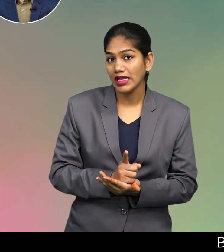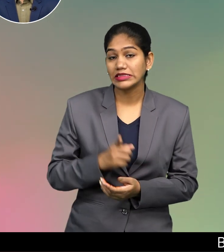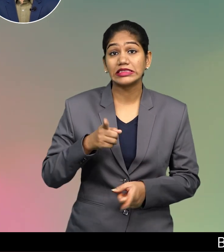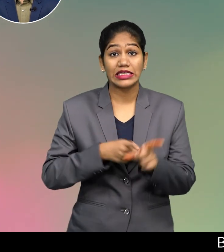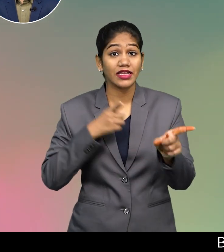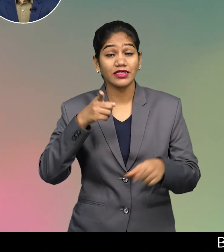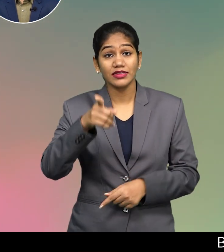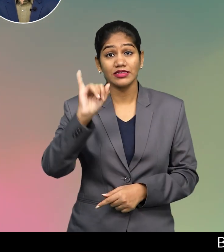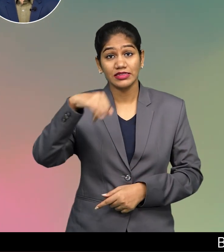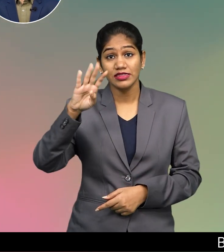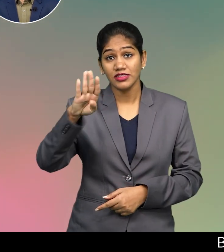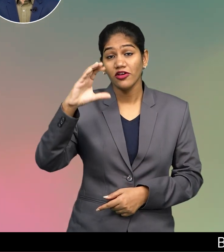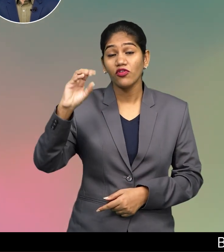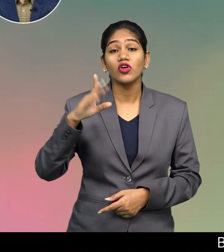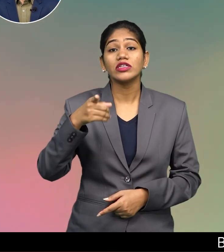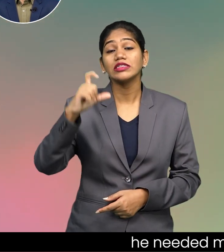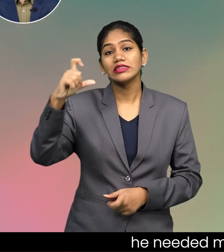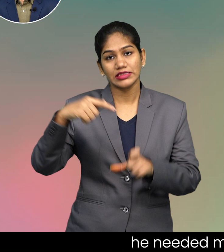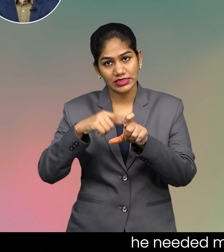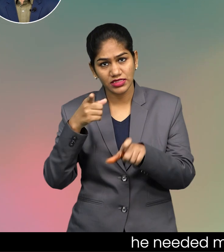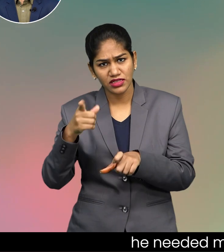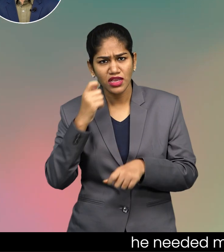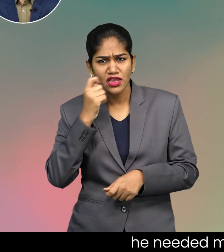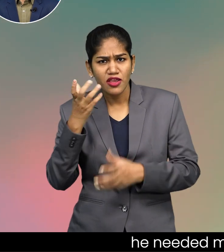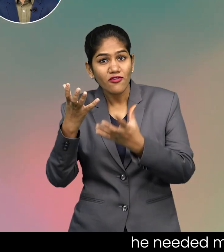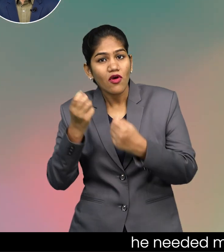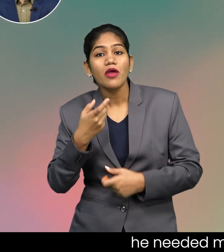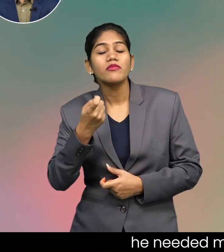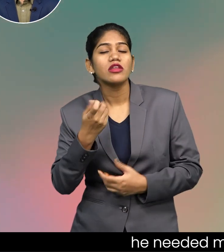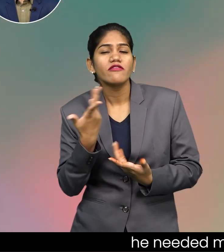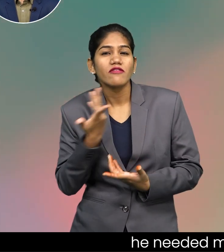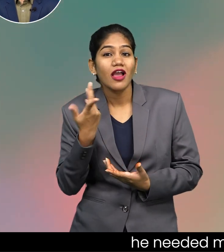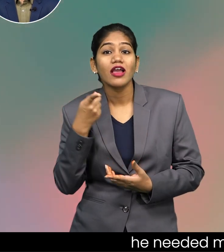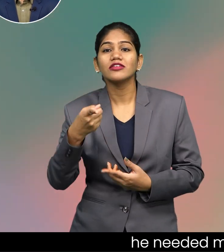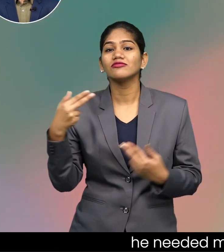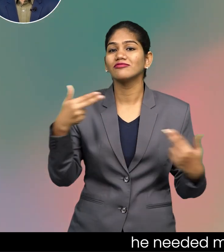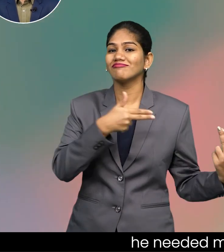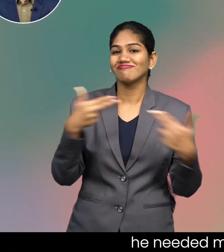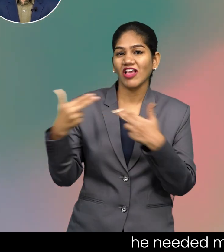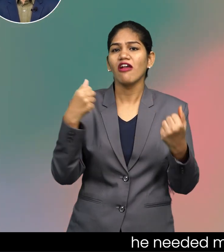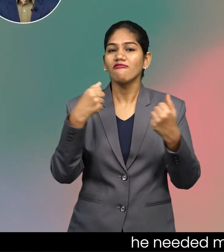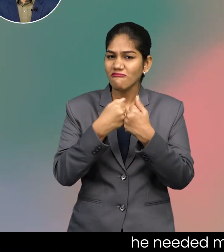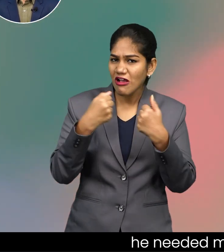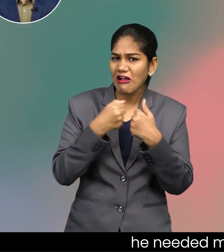But in 1640 CE, he needed money to fight some